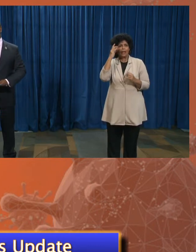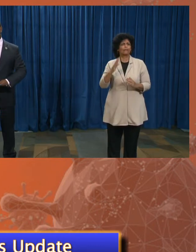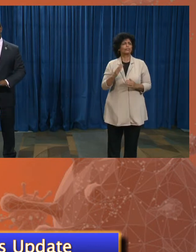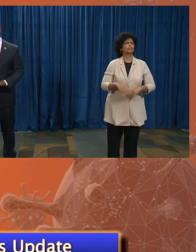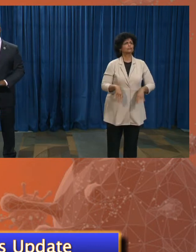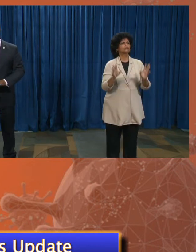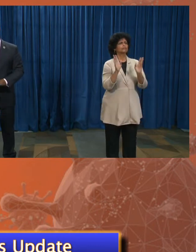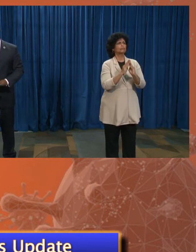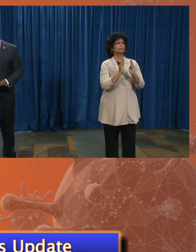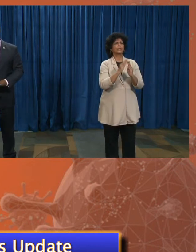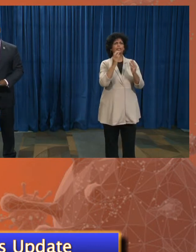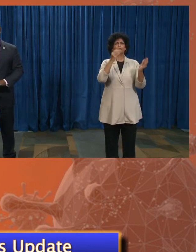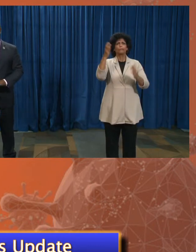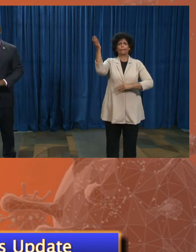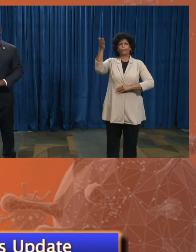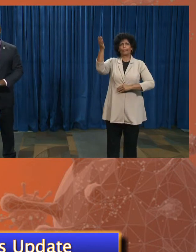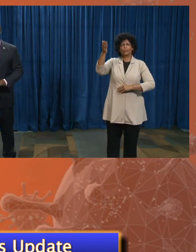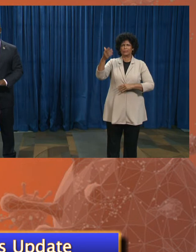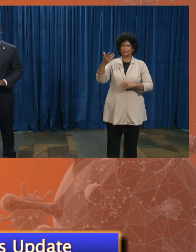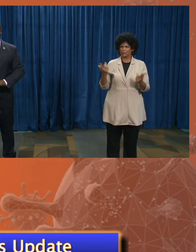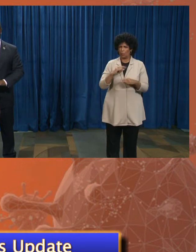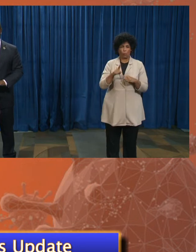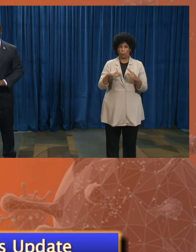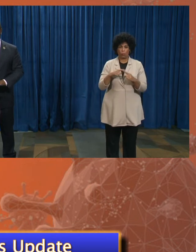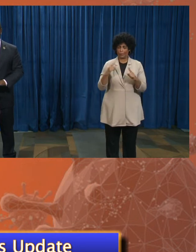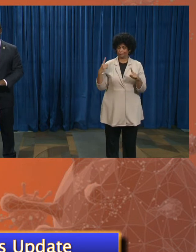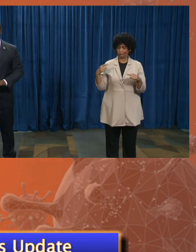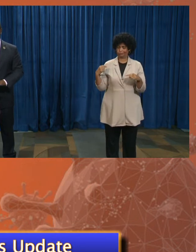press briefing regarding